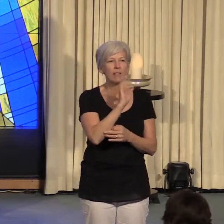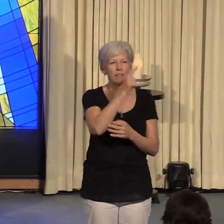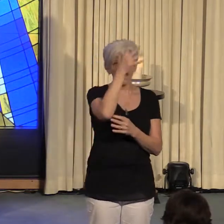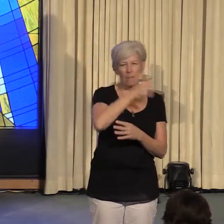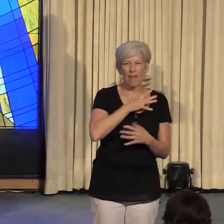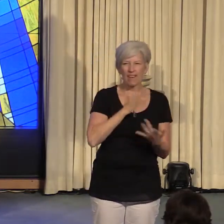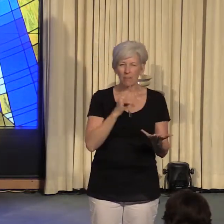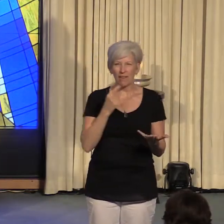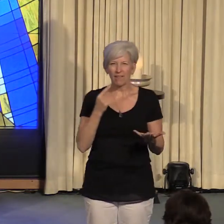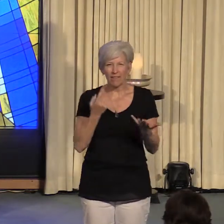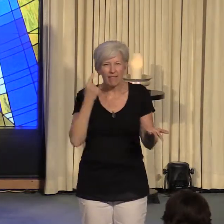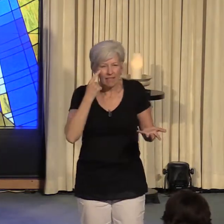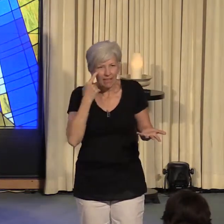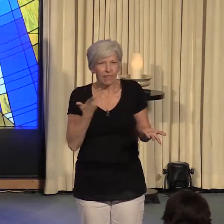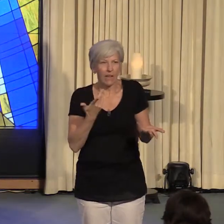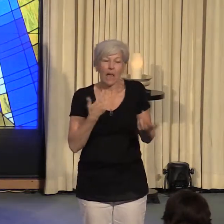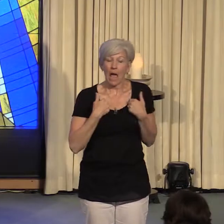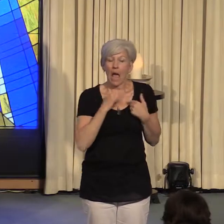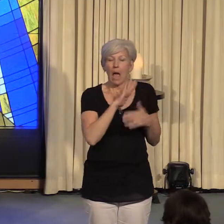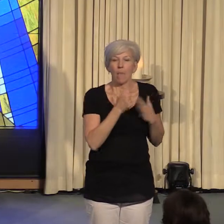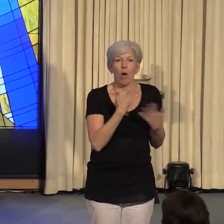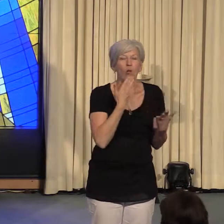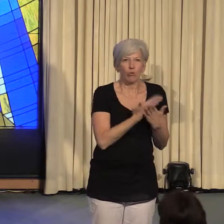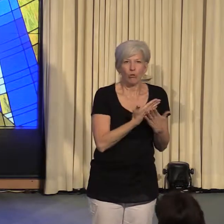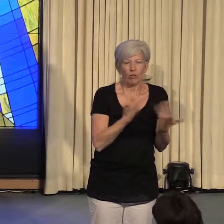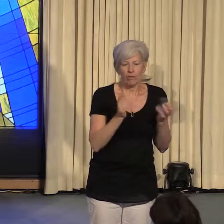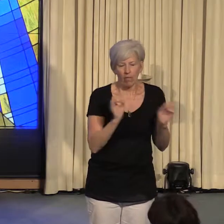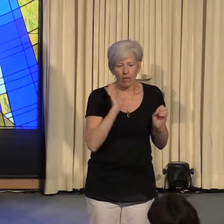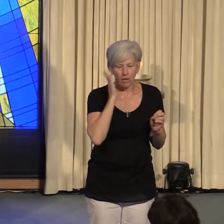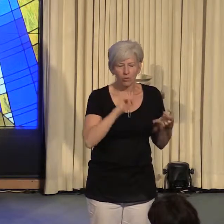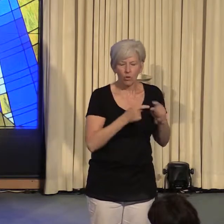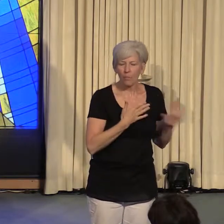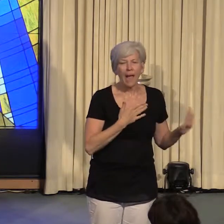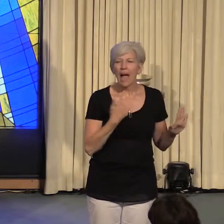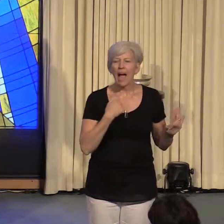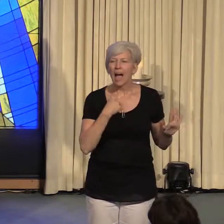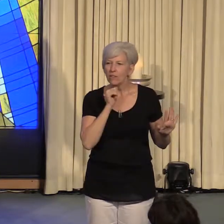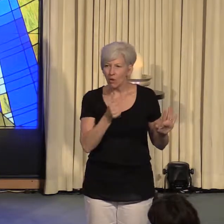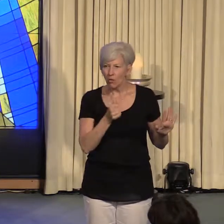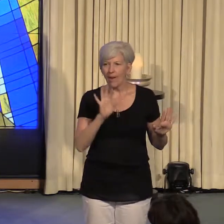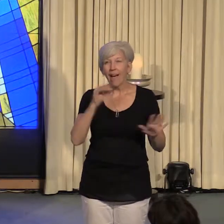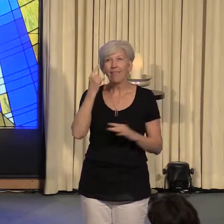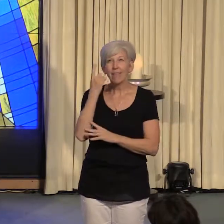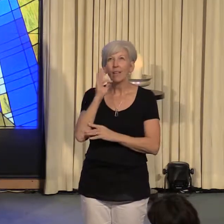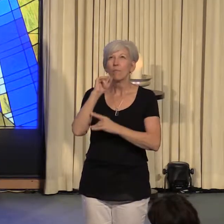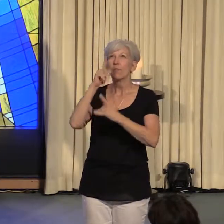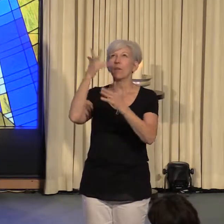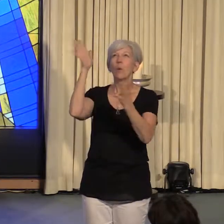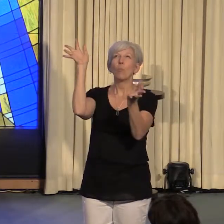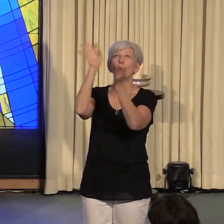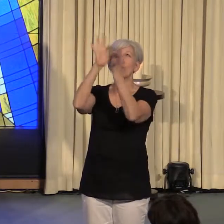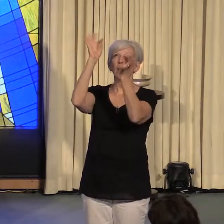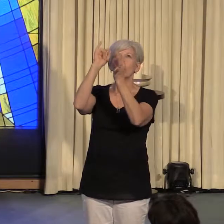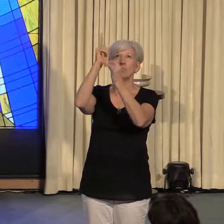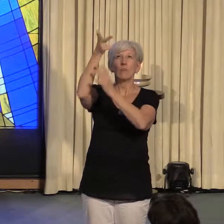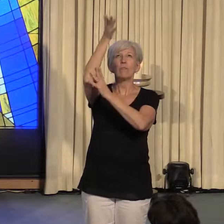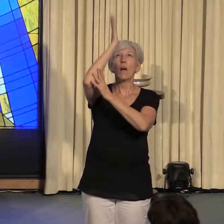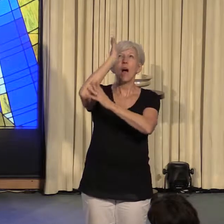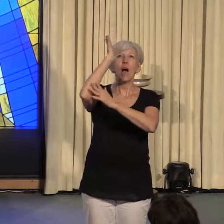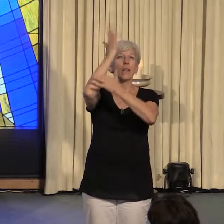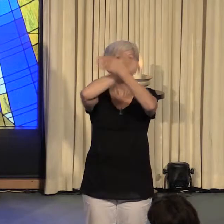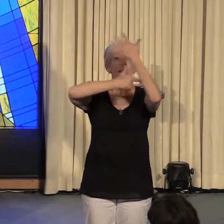and I'm spiritual and nothing's going to hurt me. He says, I don't. I think of the perfection of God and of heaven. And